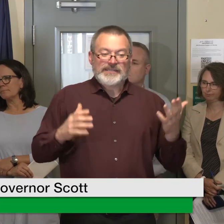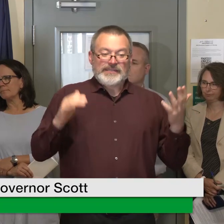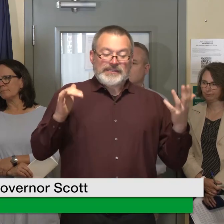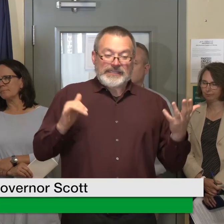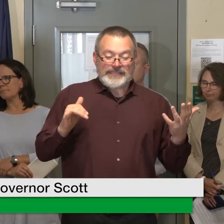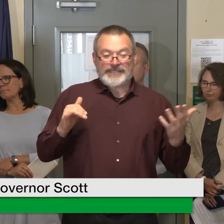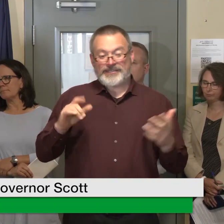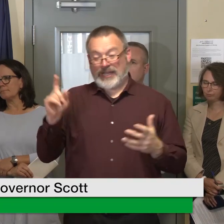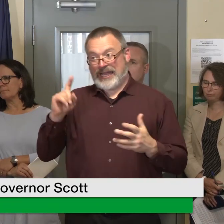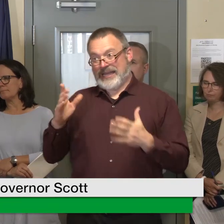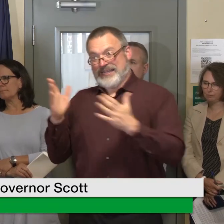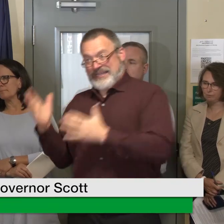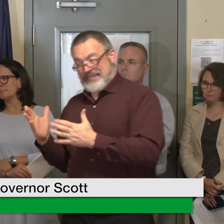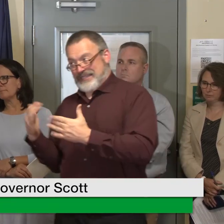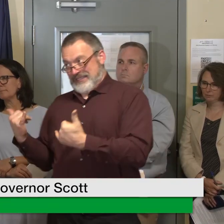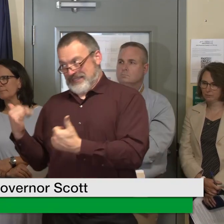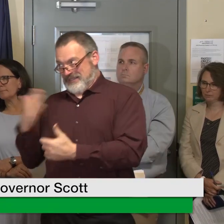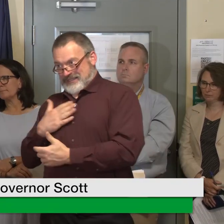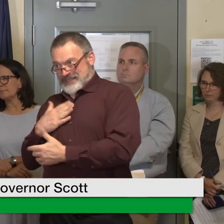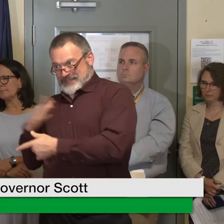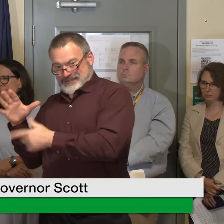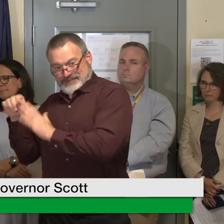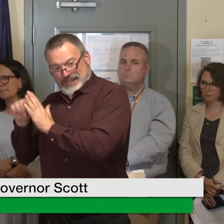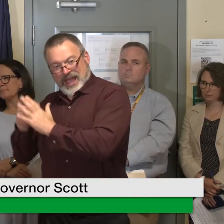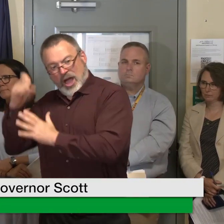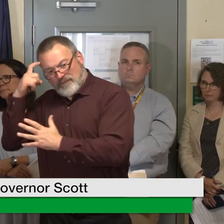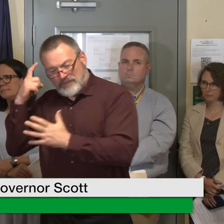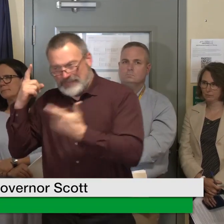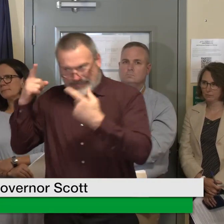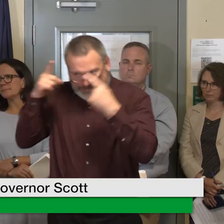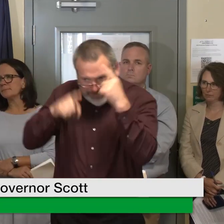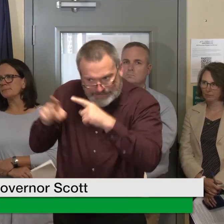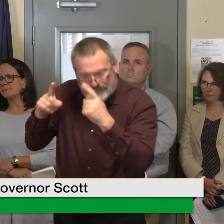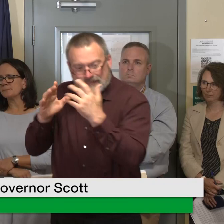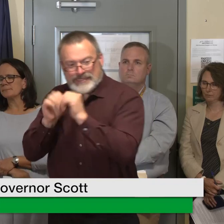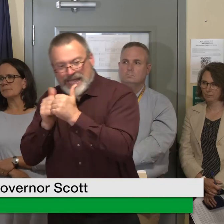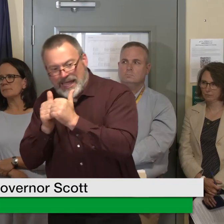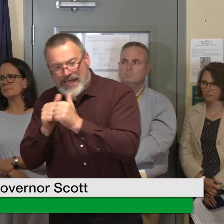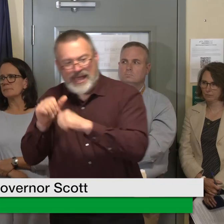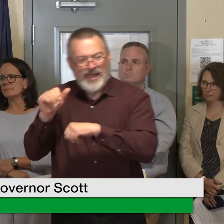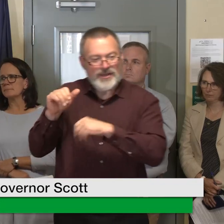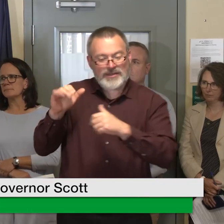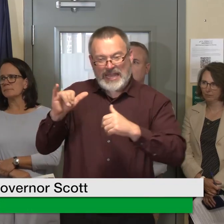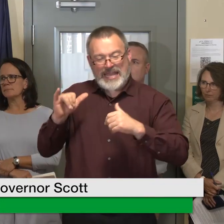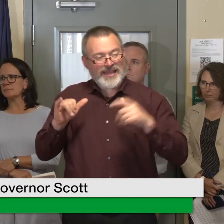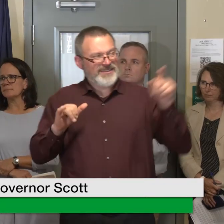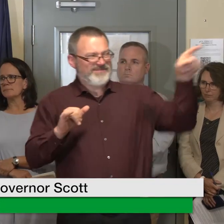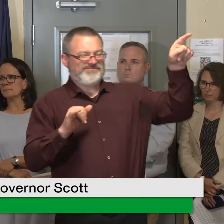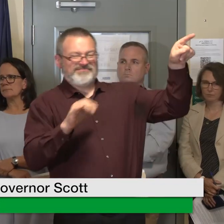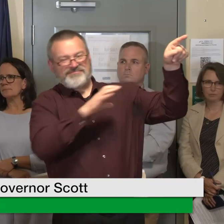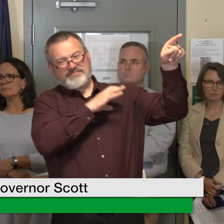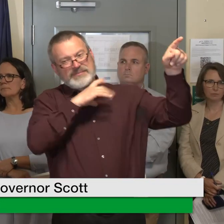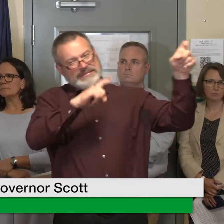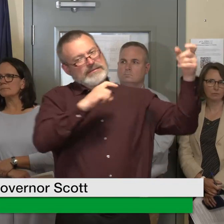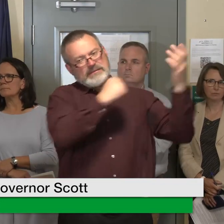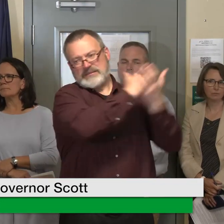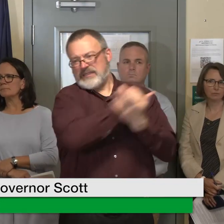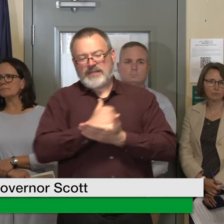that maybe will work for everyone, but we'll have to have some help on the congressional side. All right, now we move to the phones. I'm